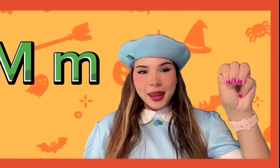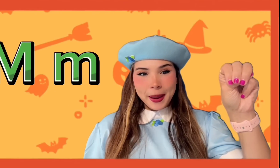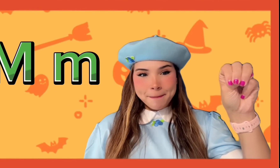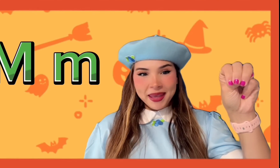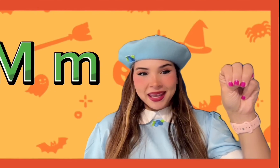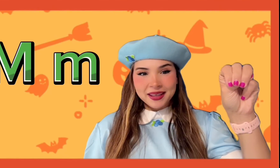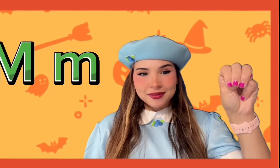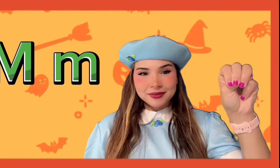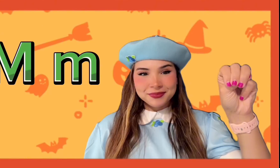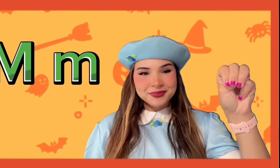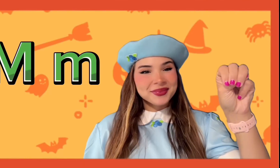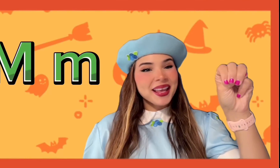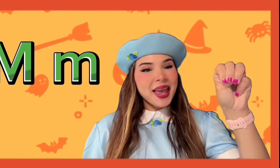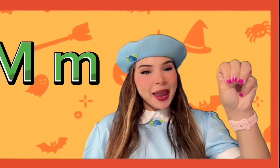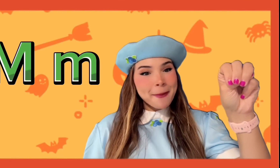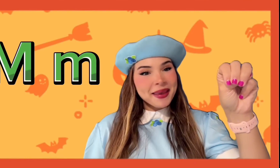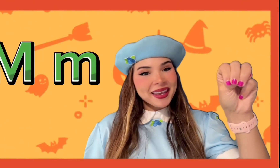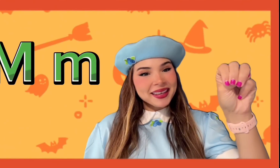M, M.